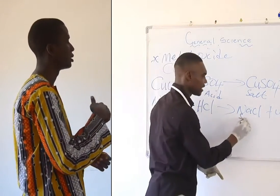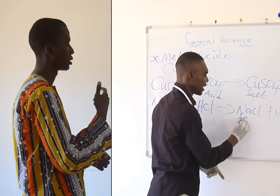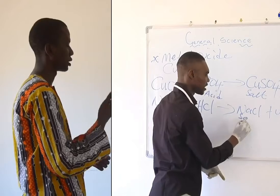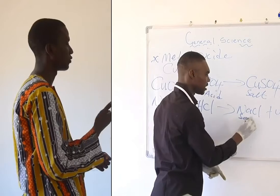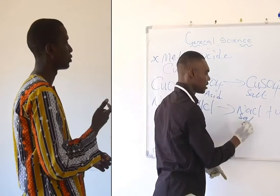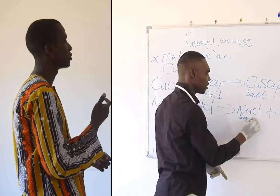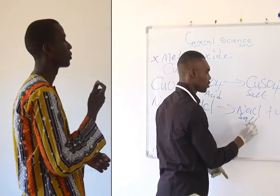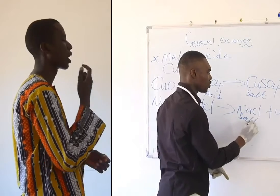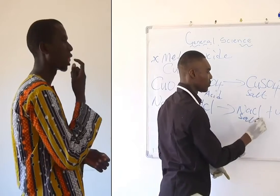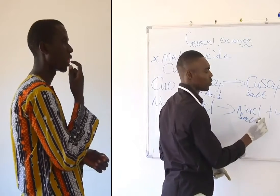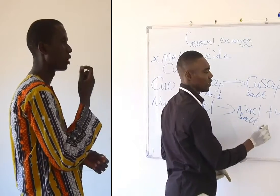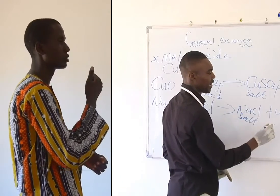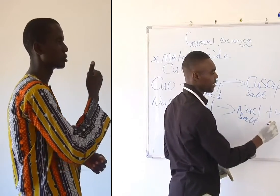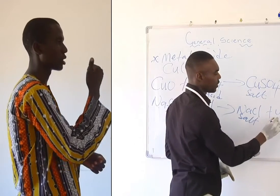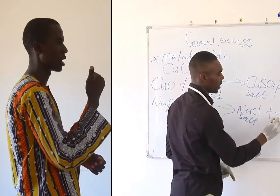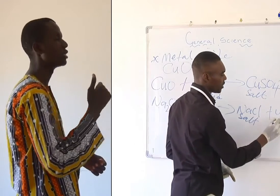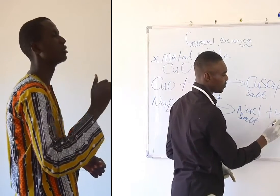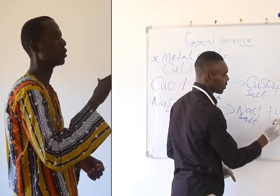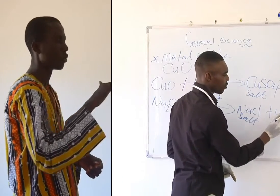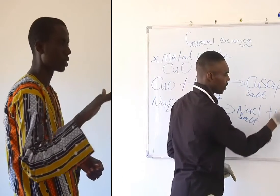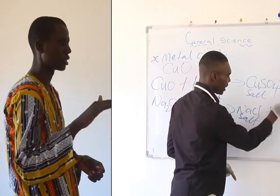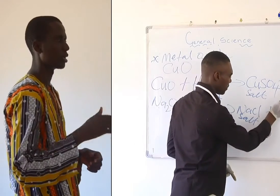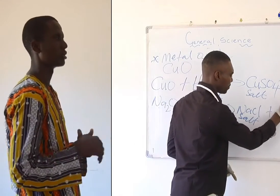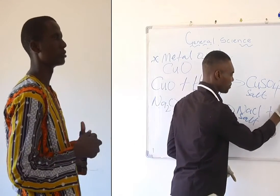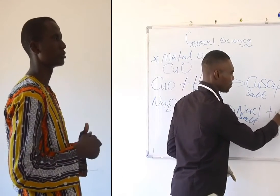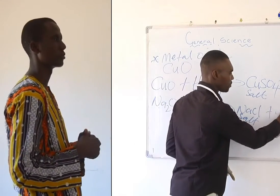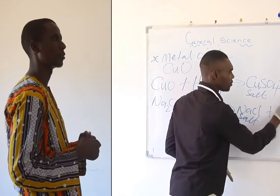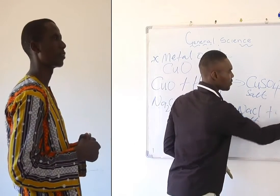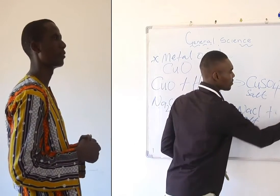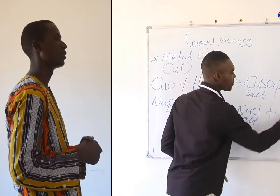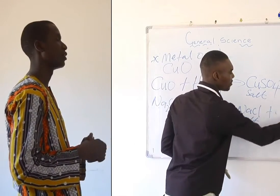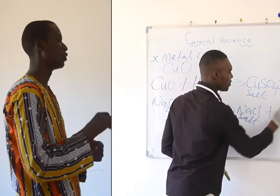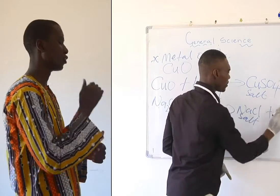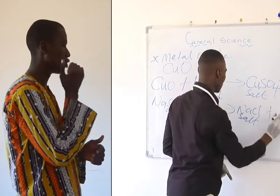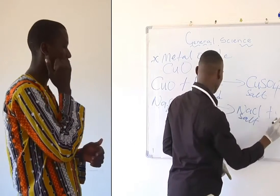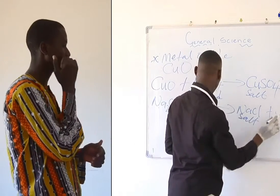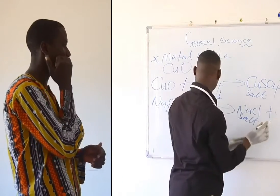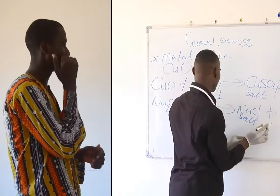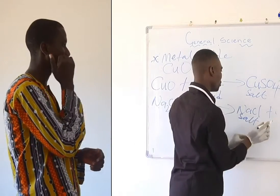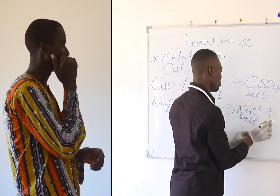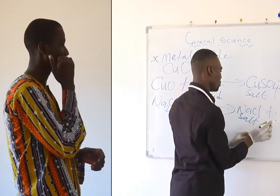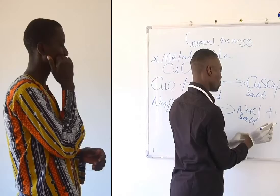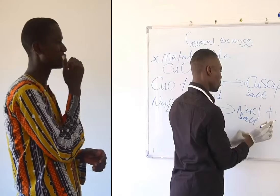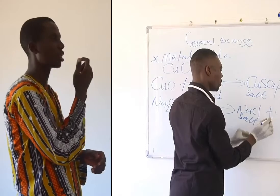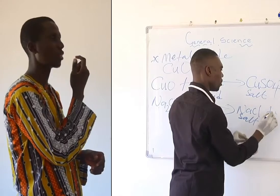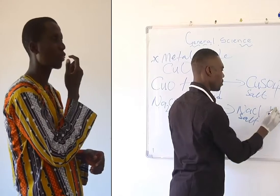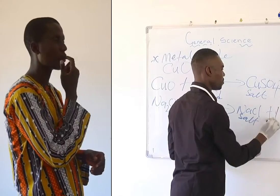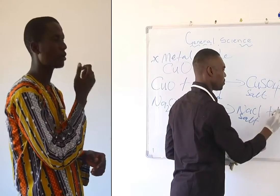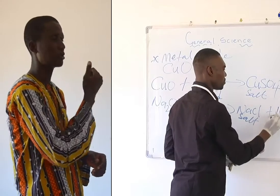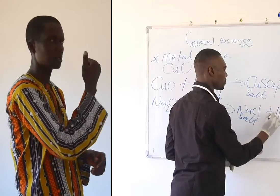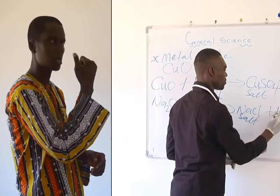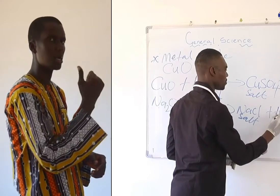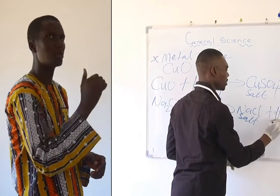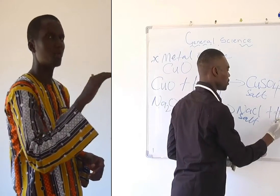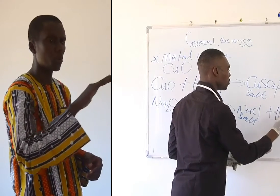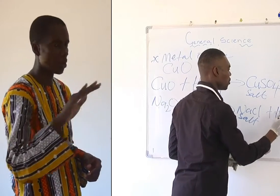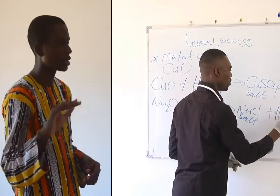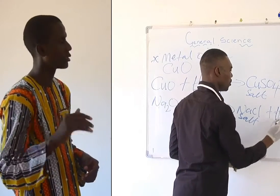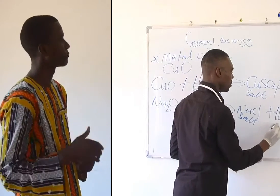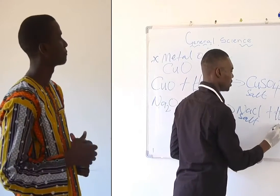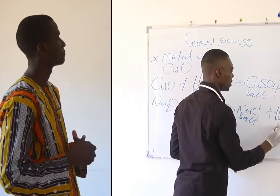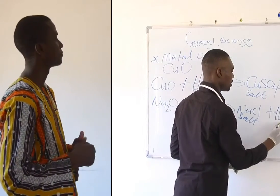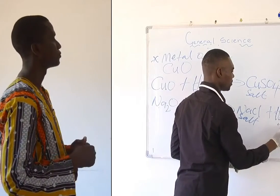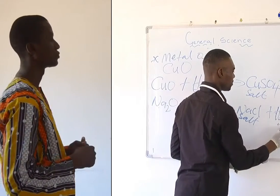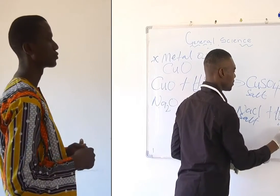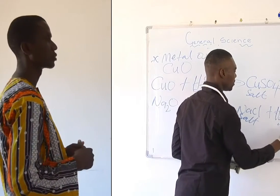in this case sodium chloride, and what? Water. That is H2O.